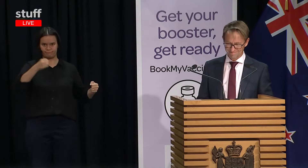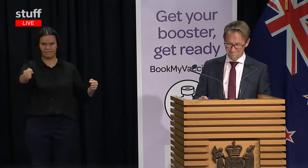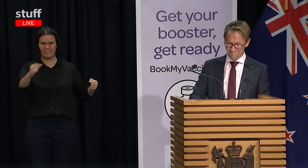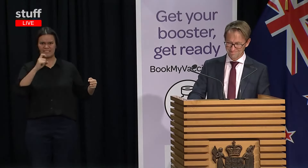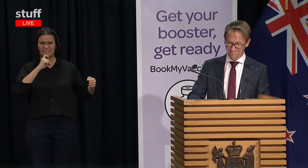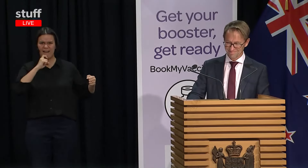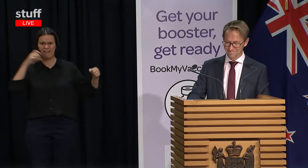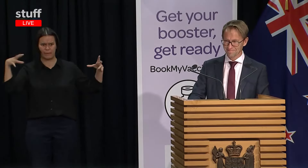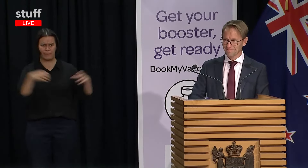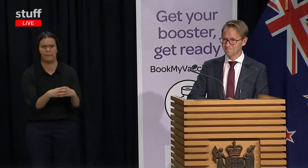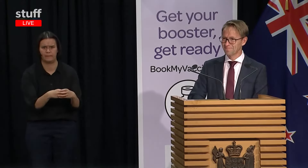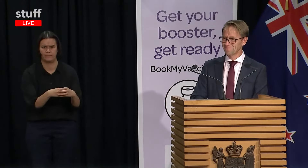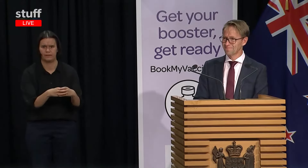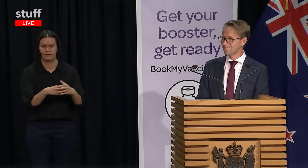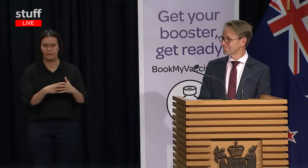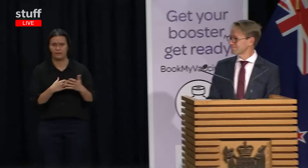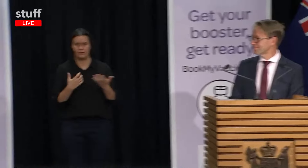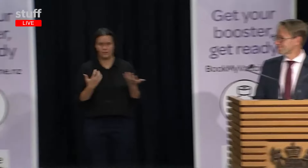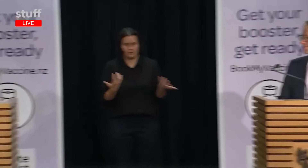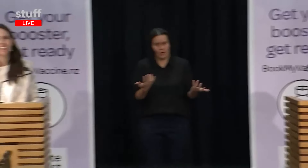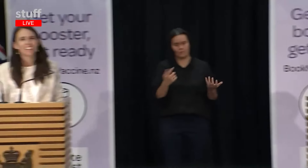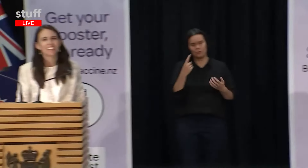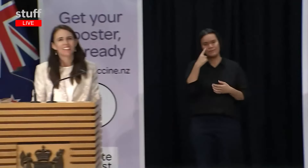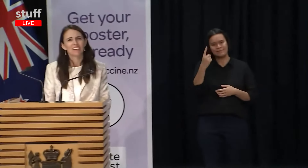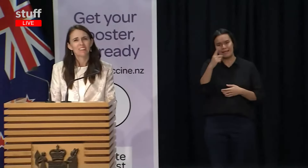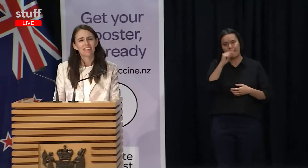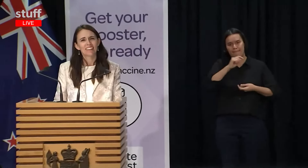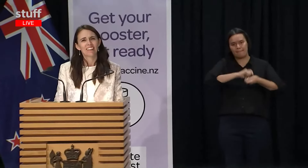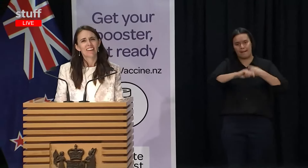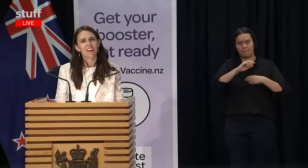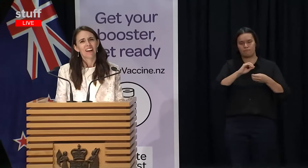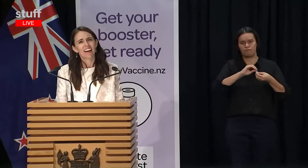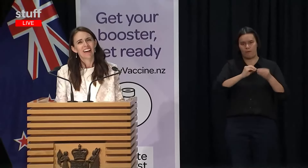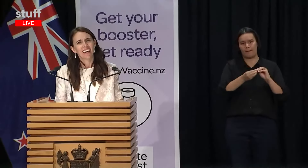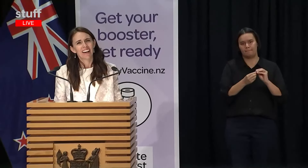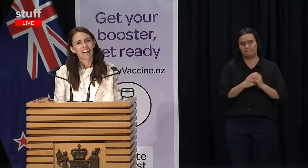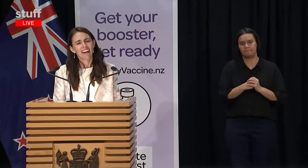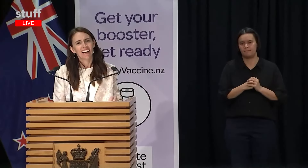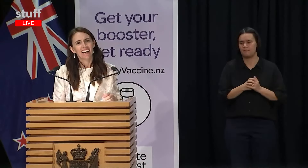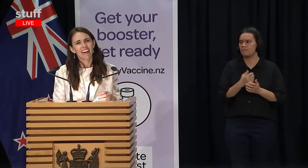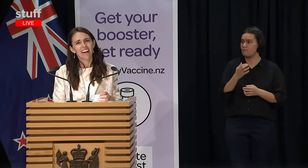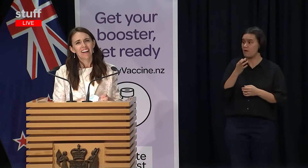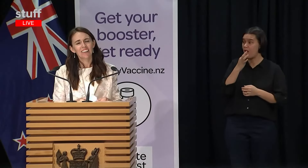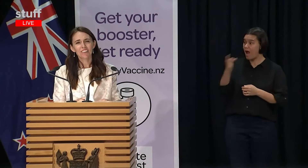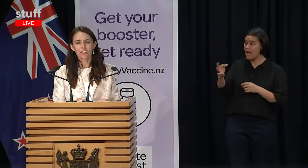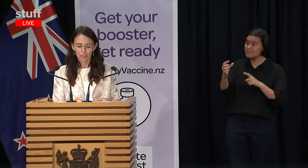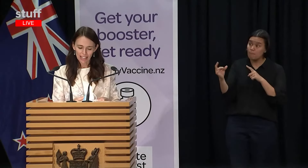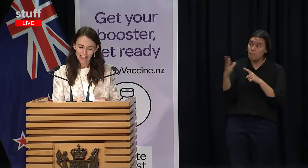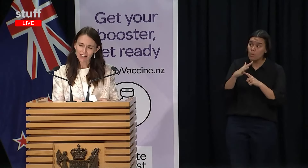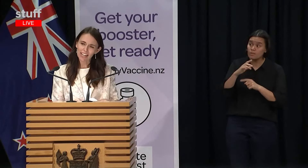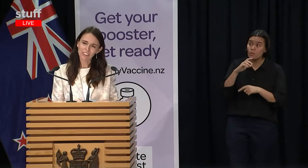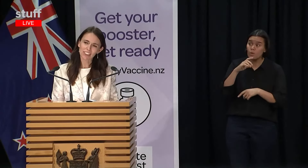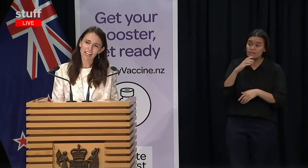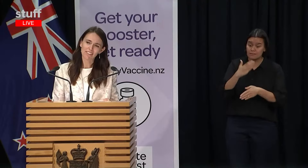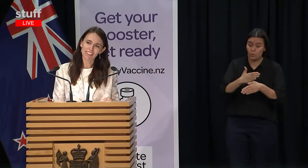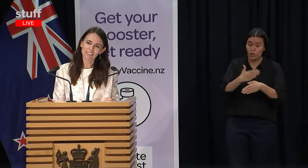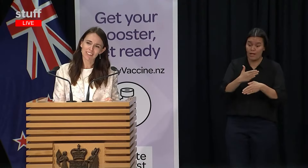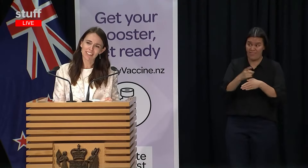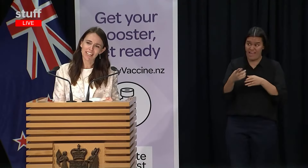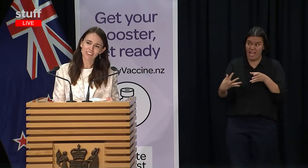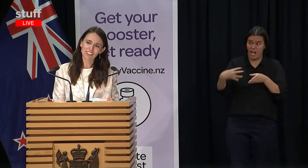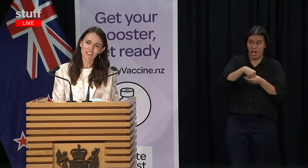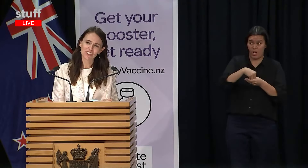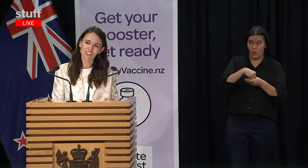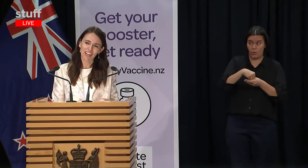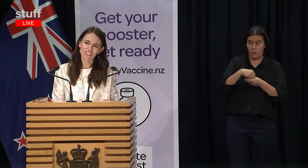sorry? Would it cover politicians? If you were a close contact, would you be able to test out of being in contact? Yeah, I actually haven't